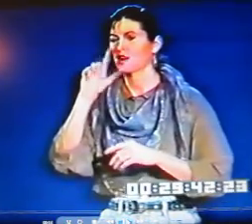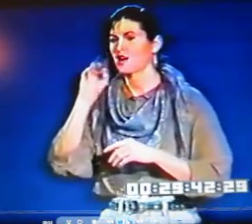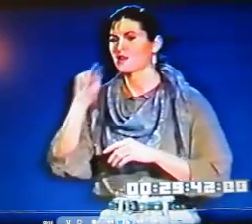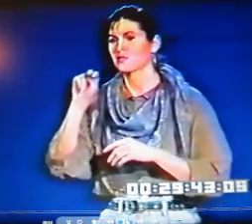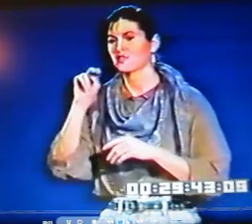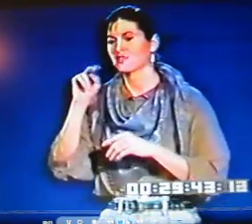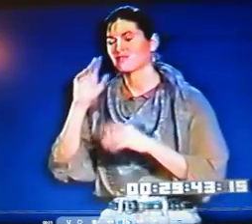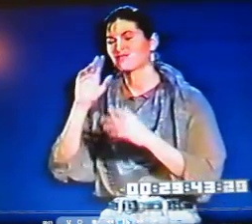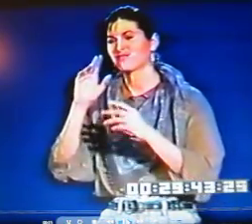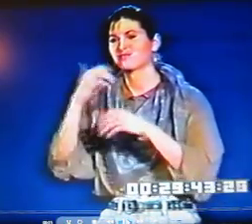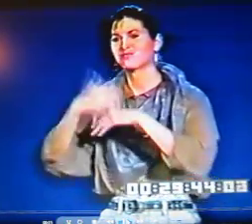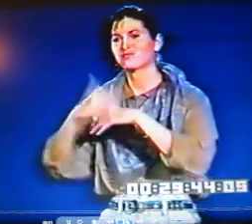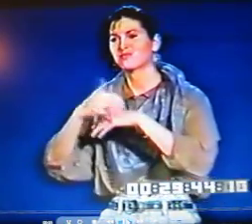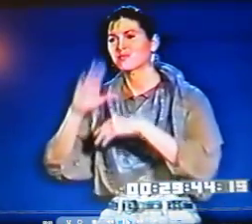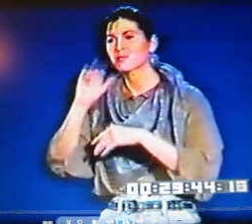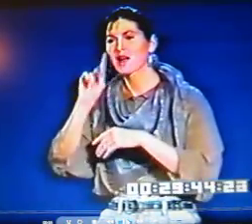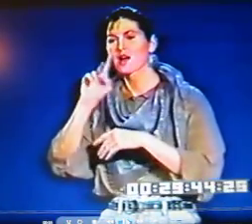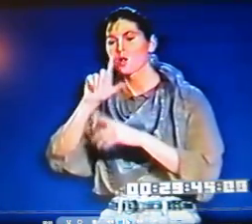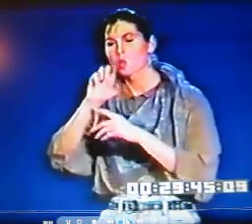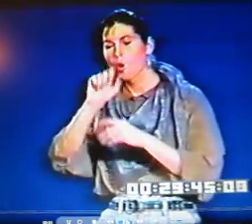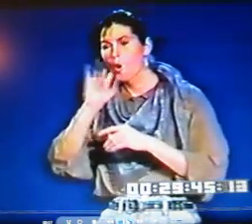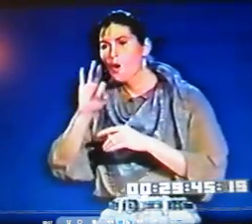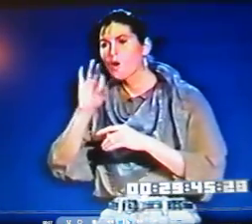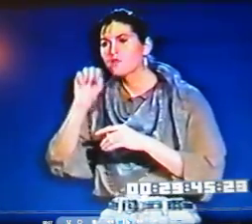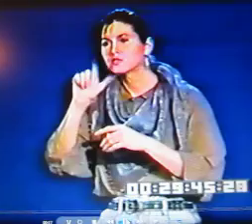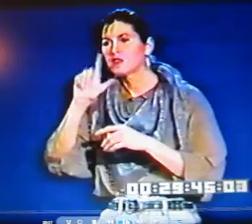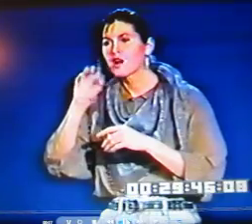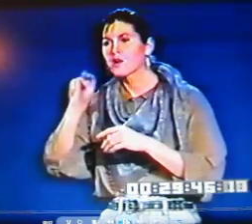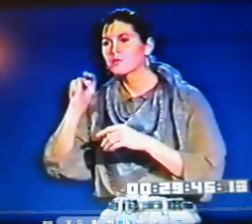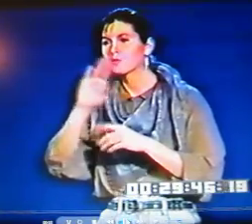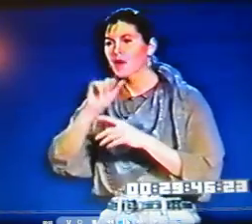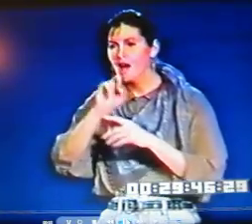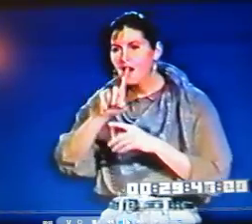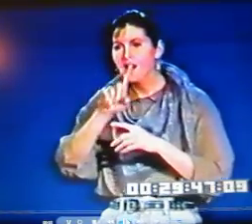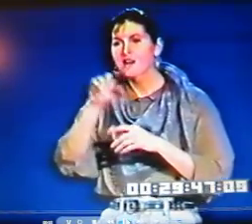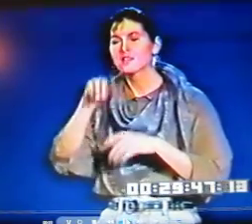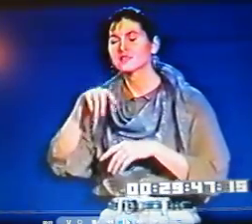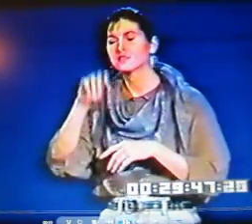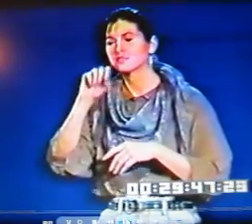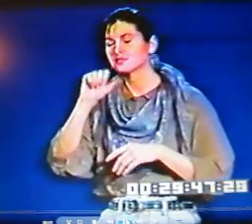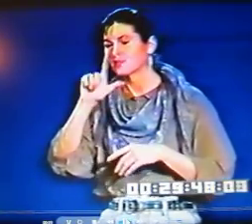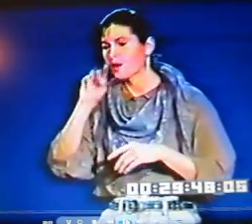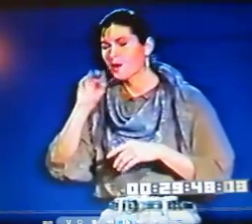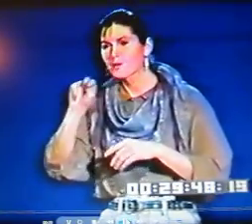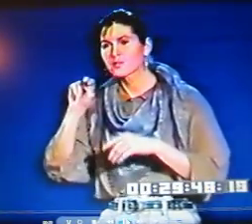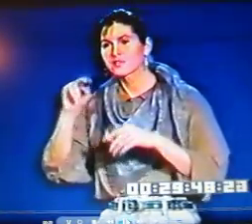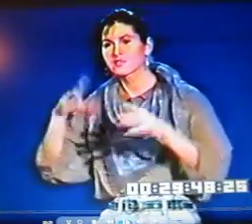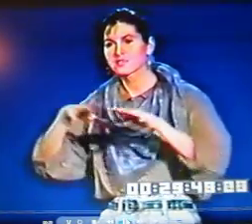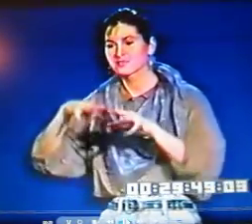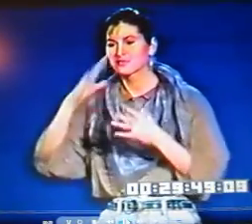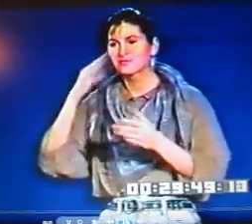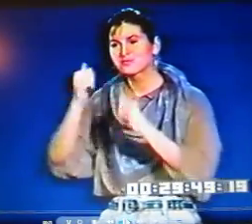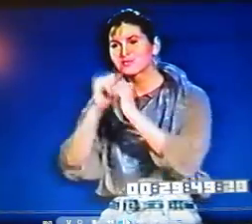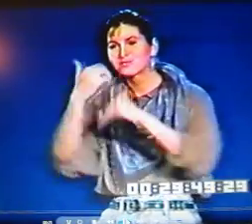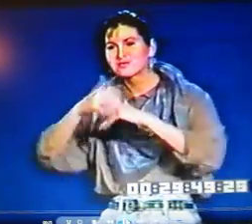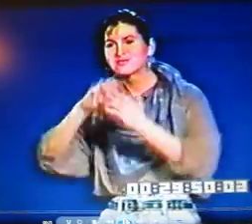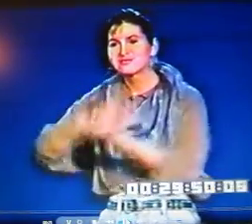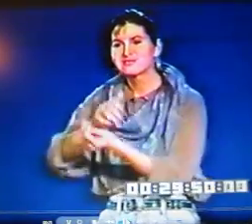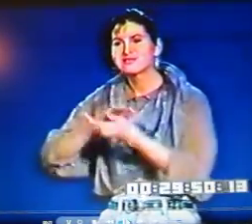It's not the salmon that's breaded and baked or fried with lemon and